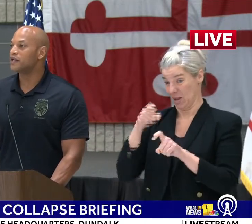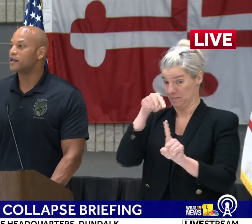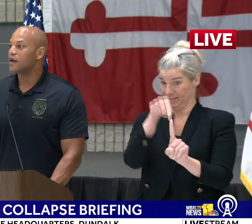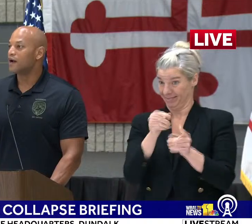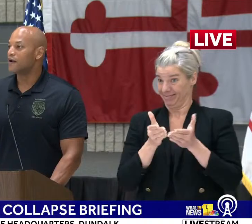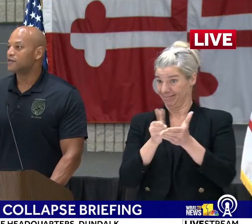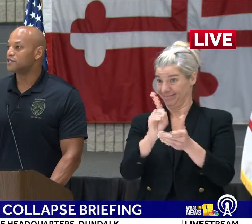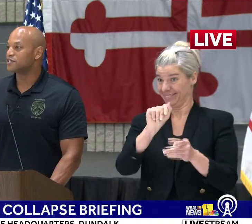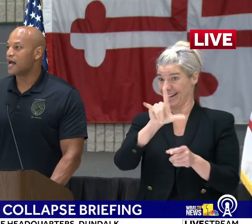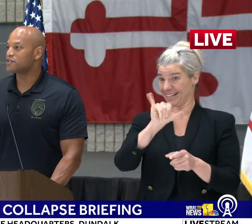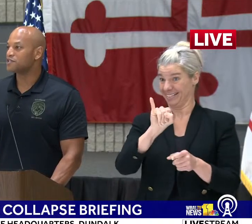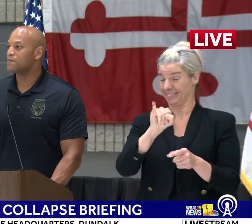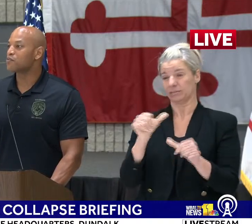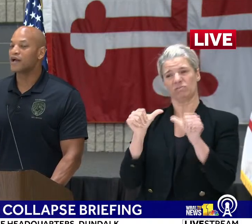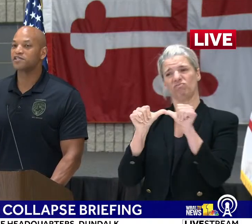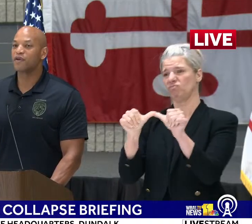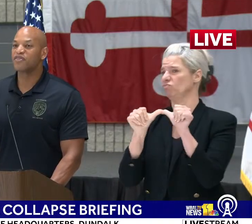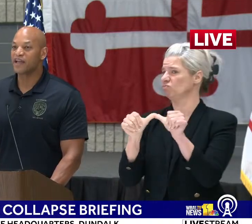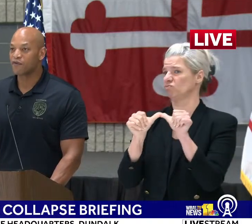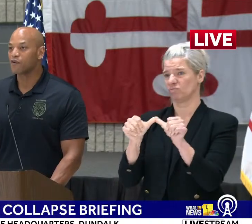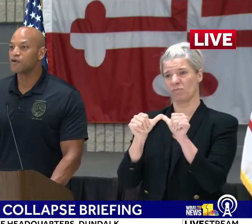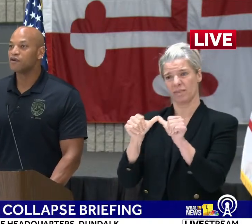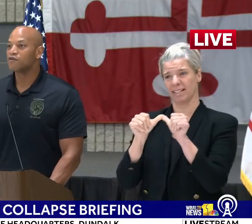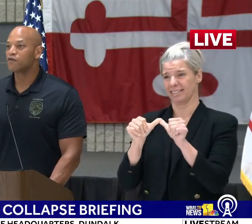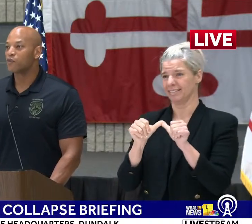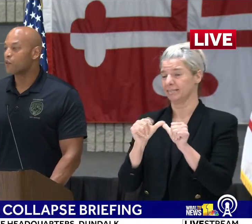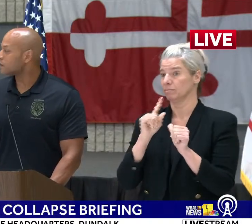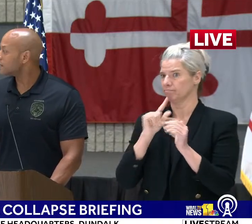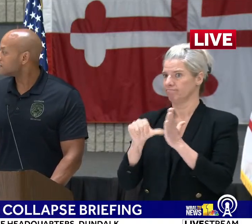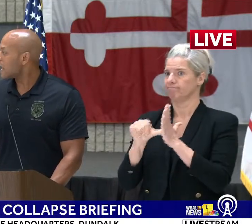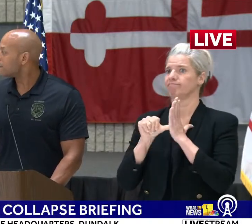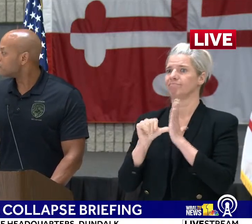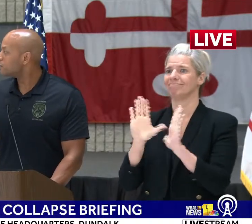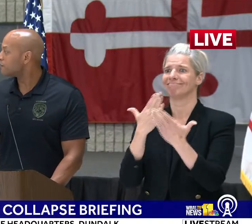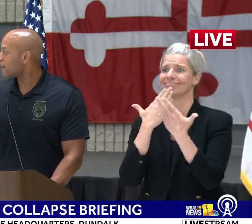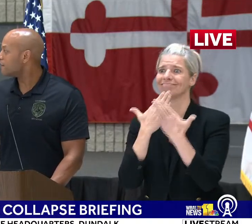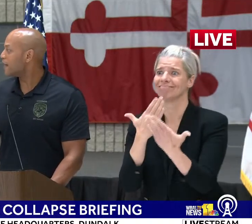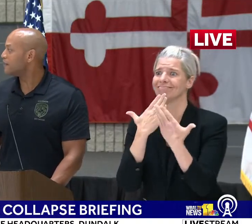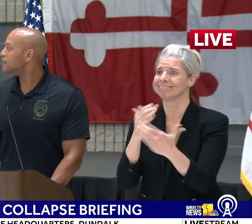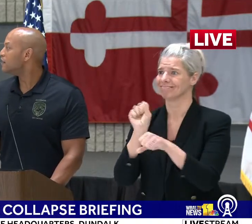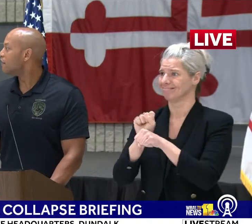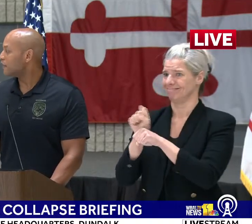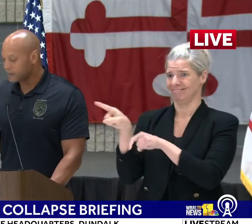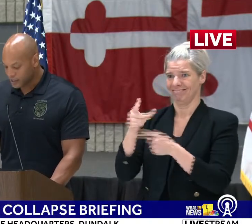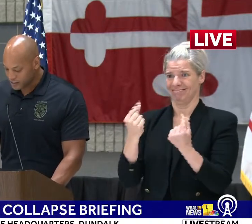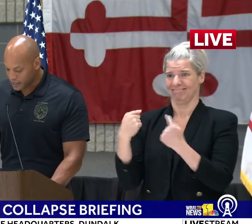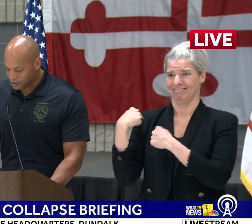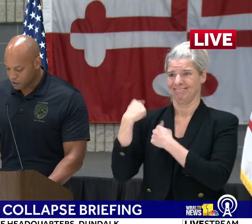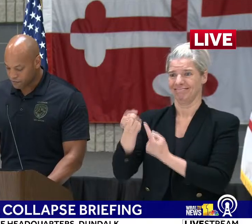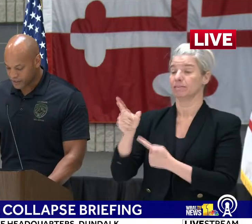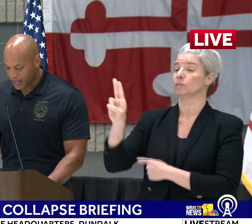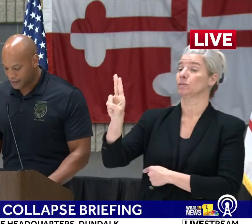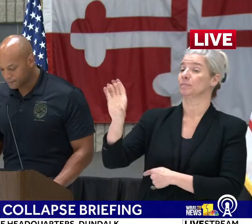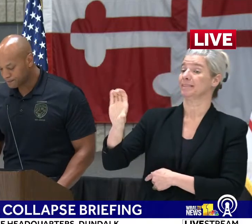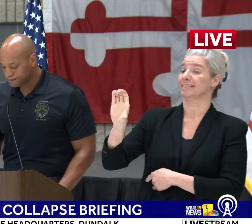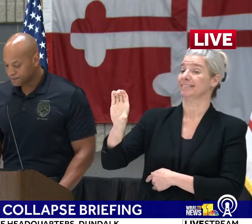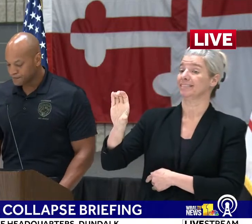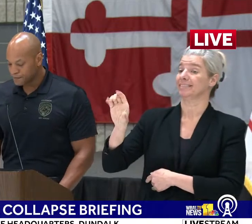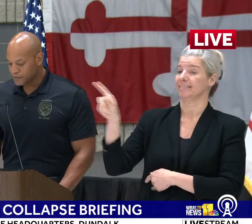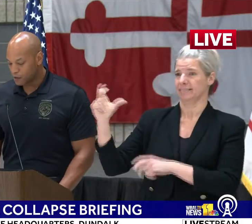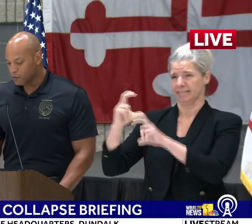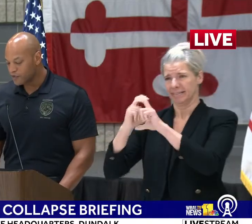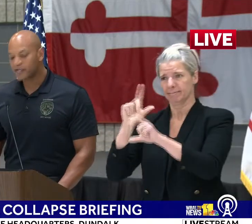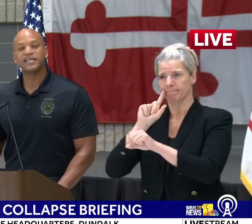we continue to be not just impressed, but thankful for the work that has happened with Unified Command of getting the containers off of the